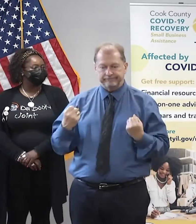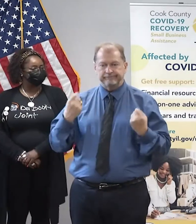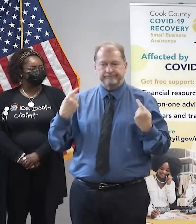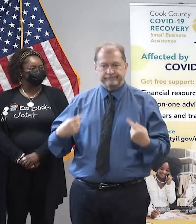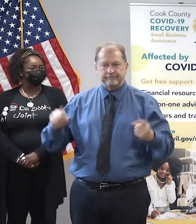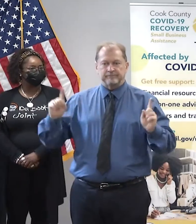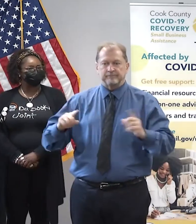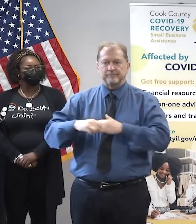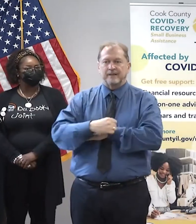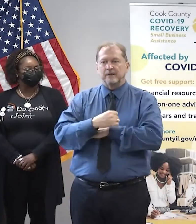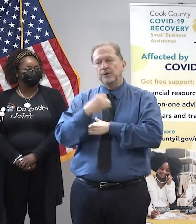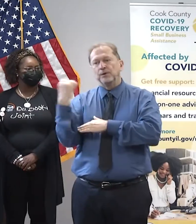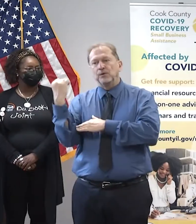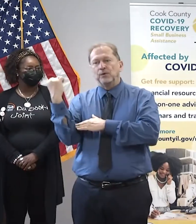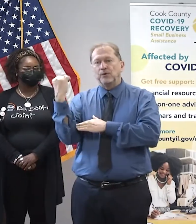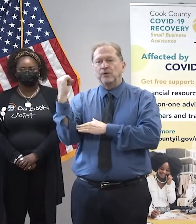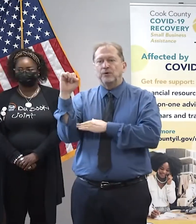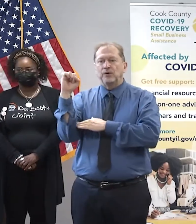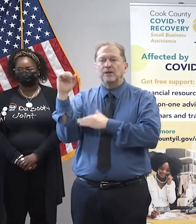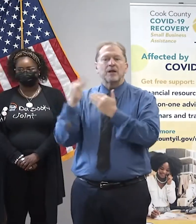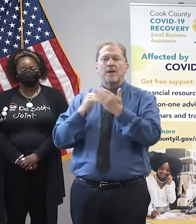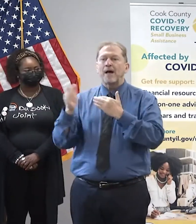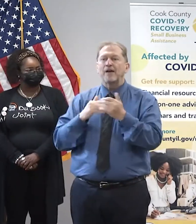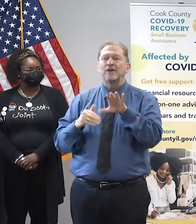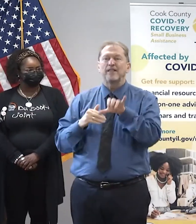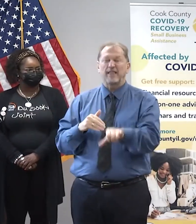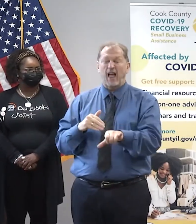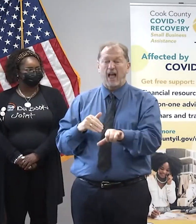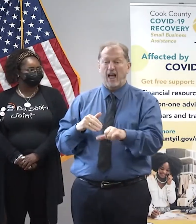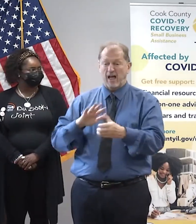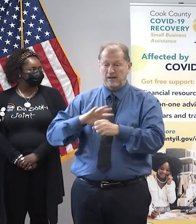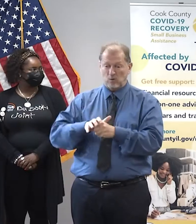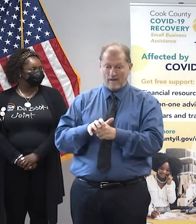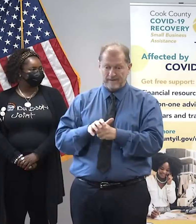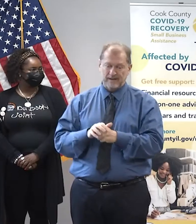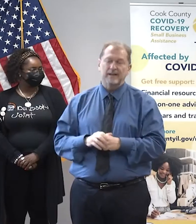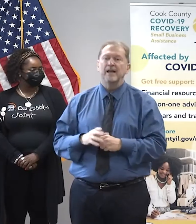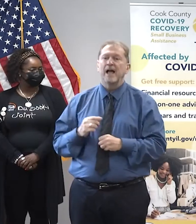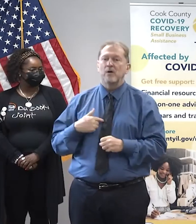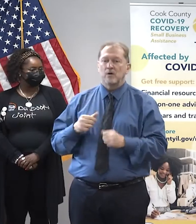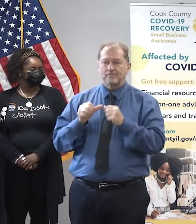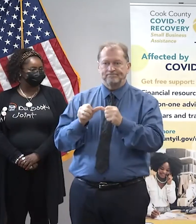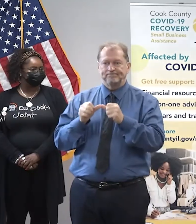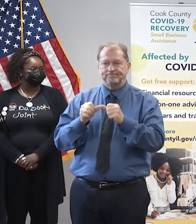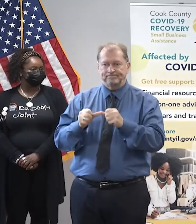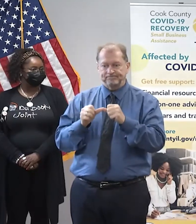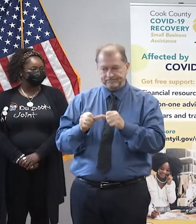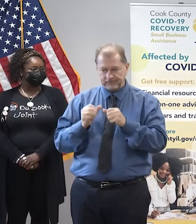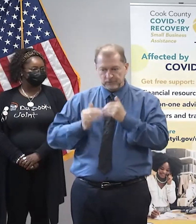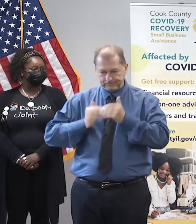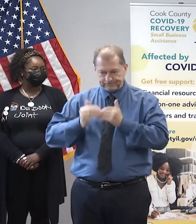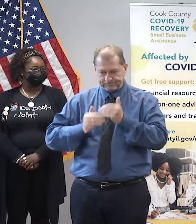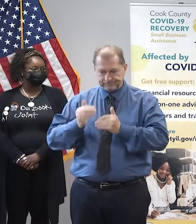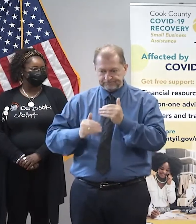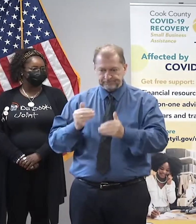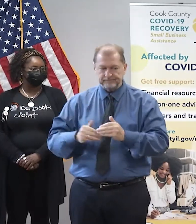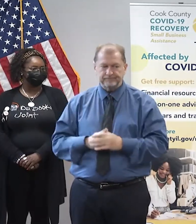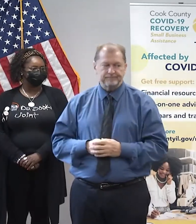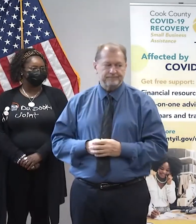you know, overcame the pandemic, and we're here to continue to support them throughout these times.